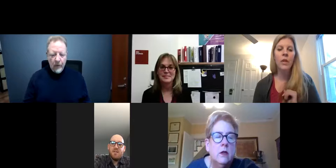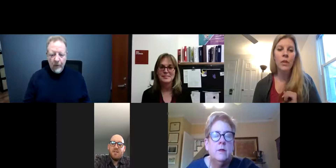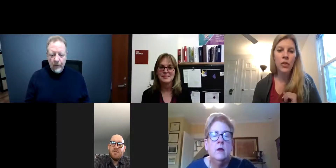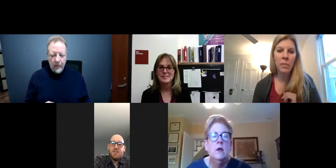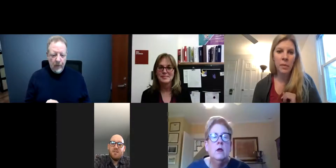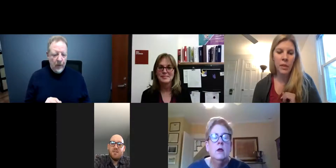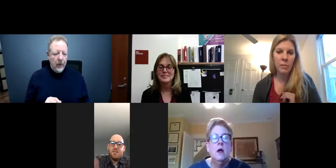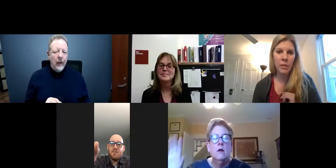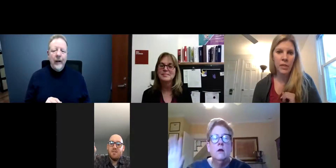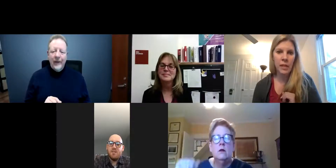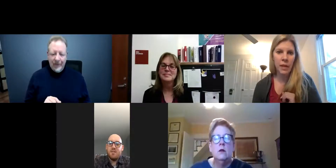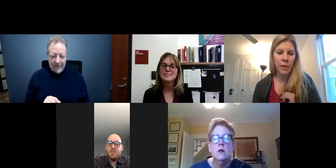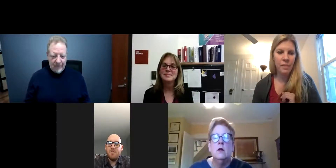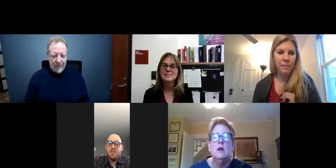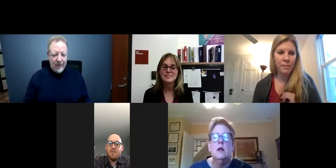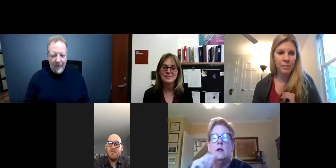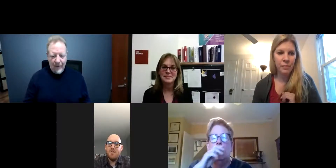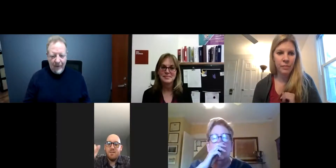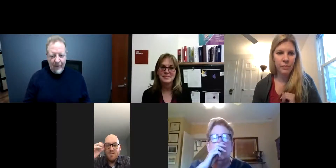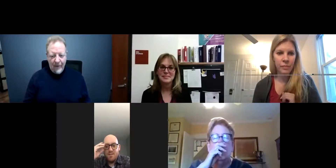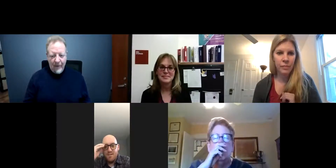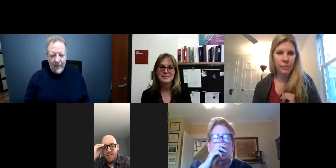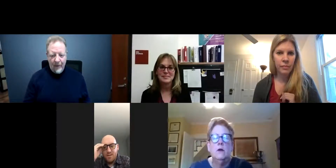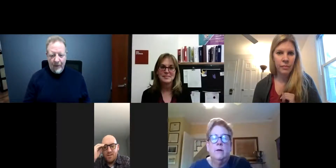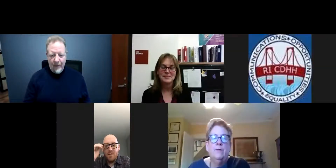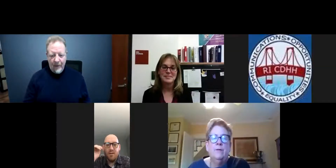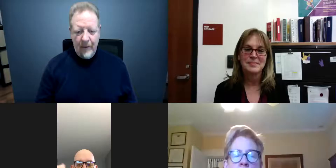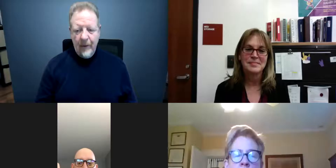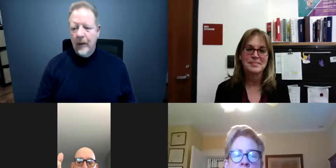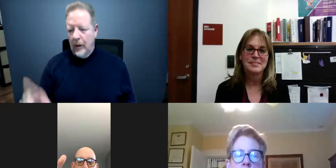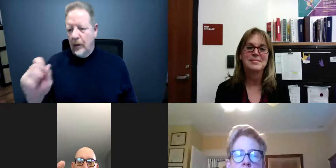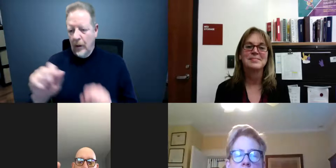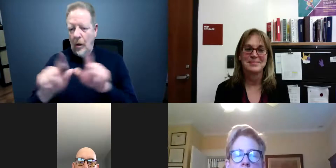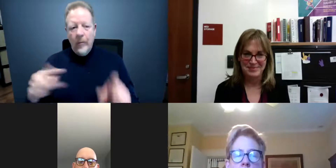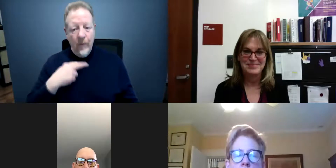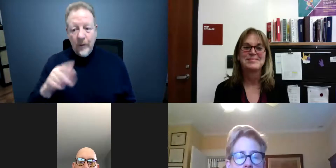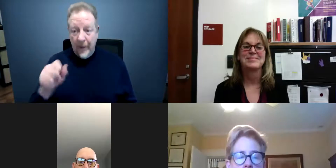You should be able to unmute yourself now, Brett. Can you guys hear me now?